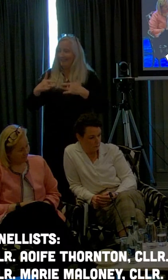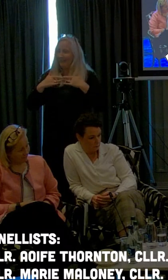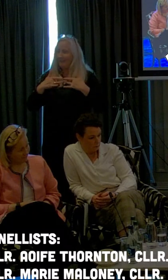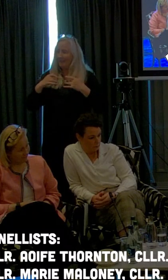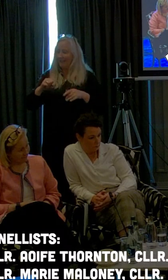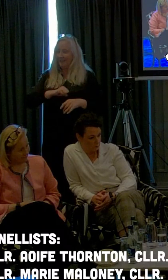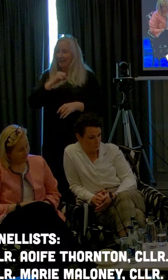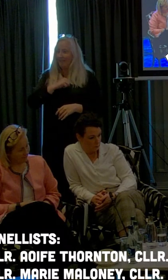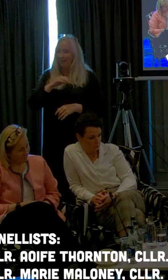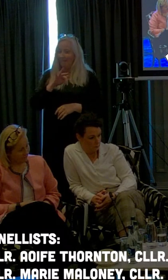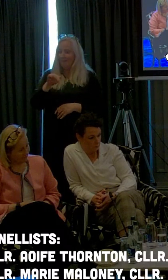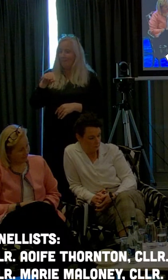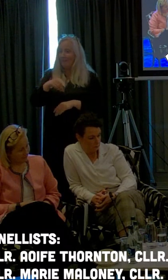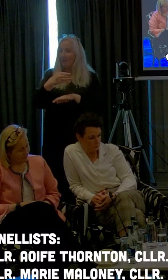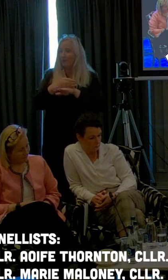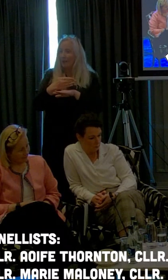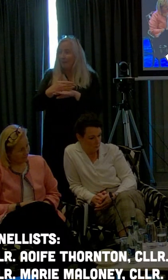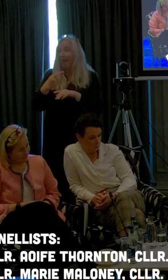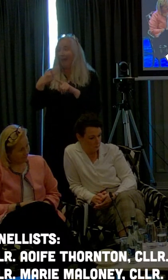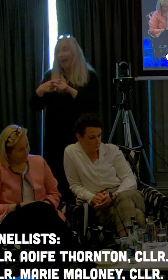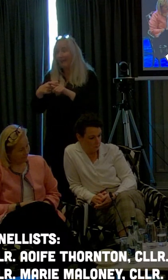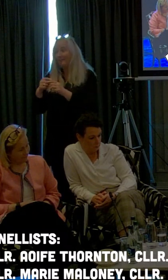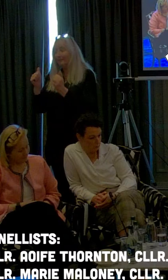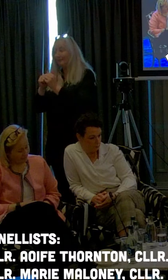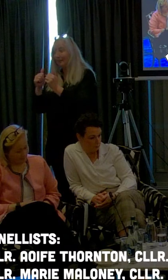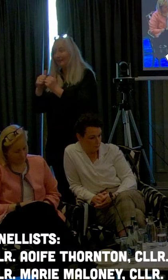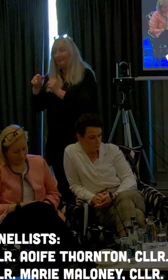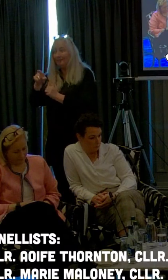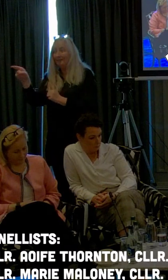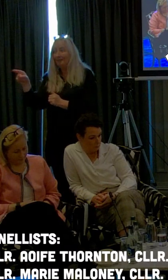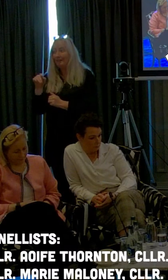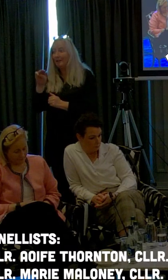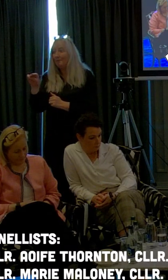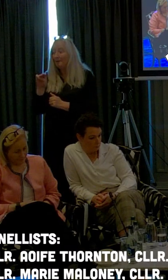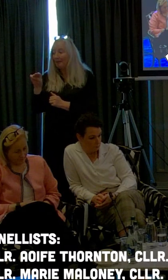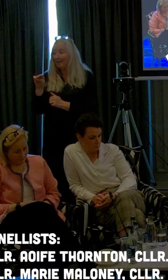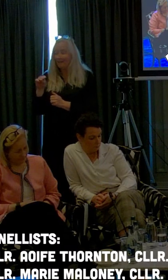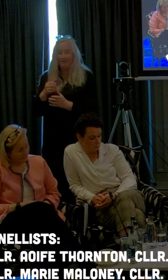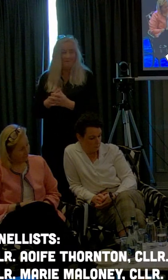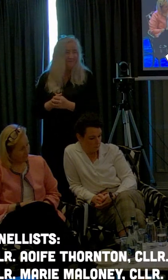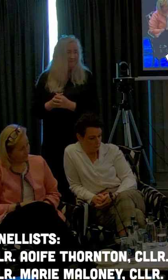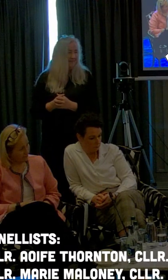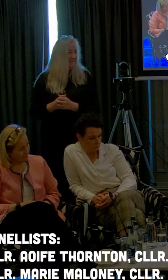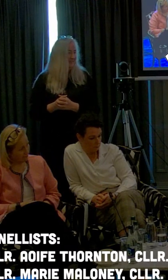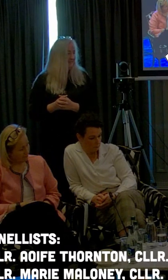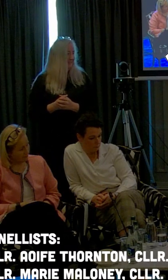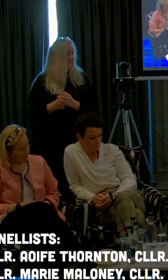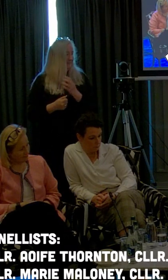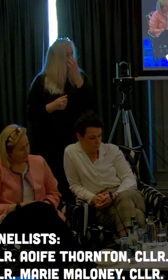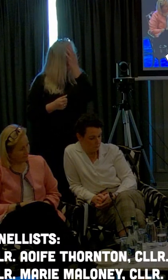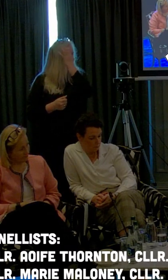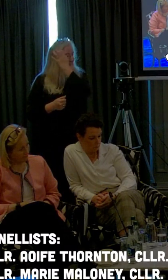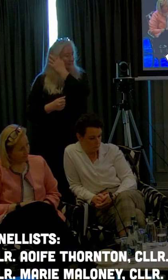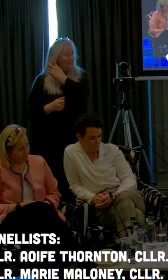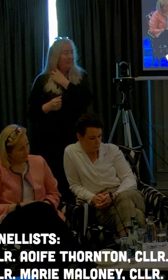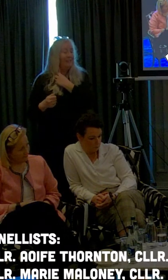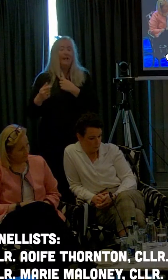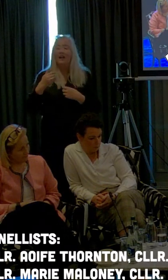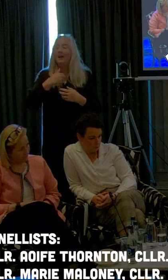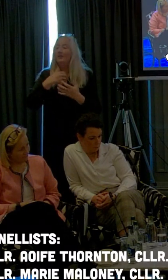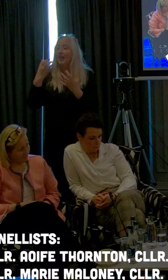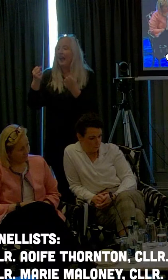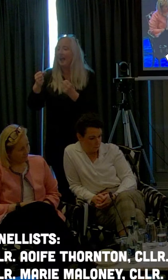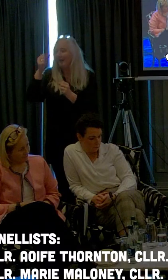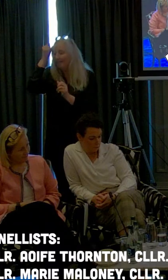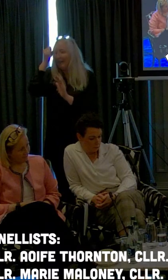the job, not just what the people get, but what we get, it's amazing. I have experienced politics from